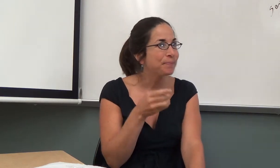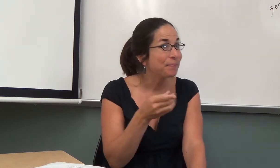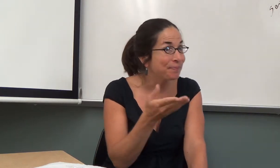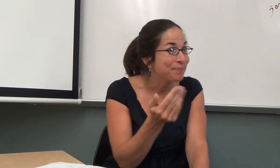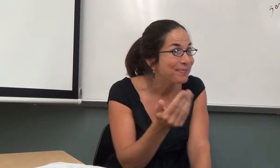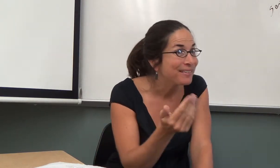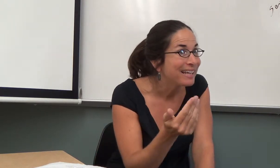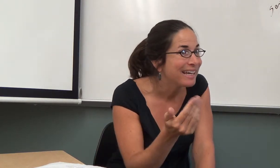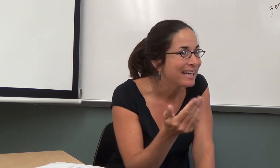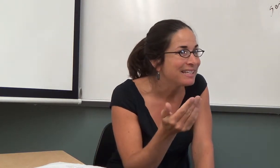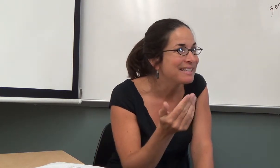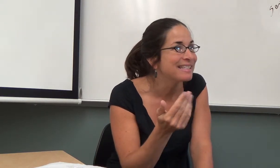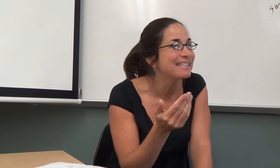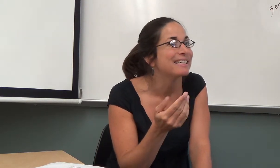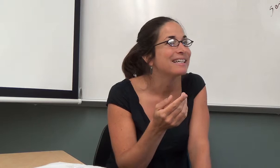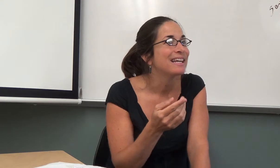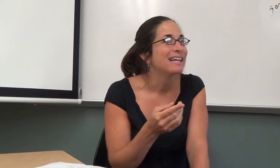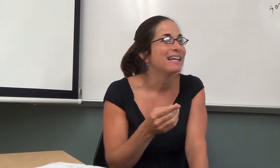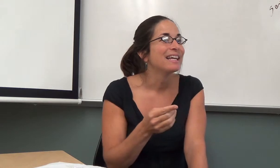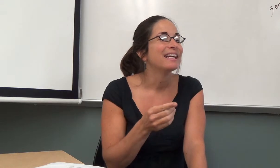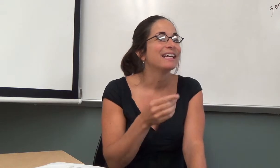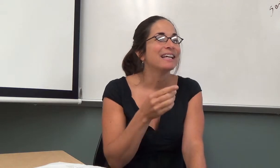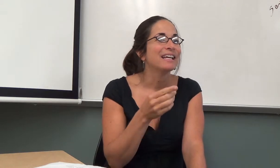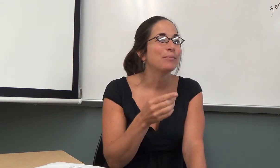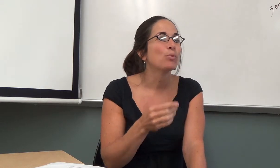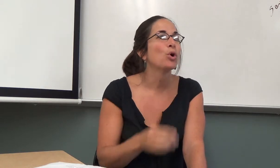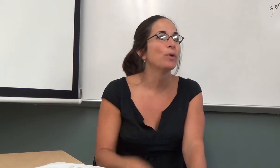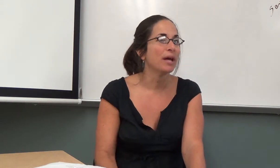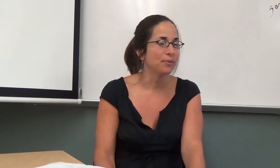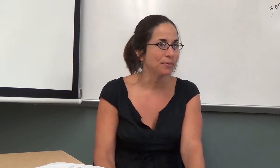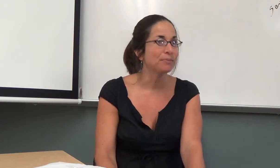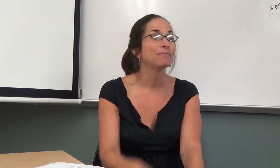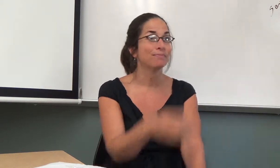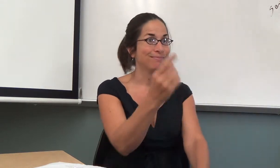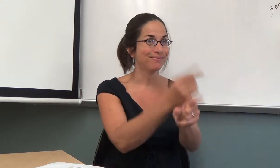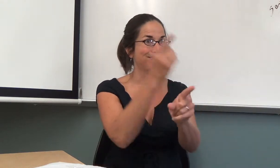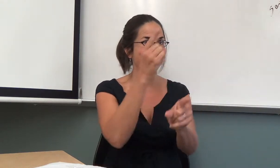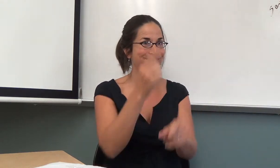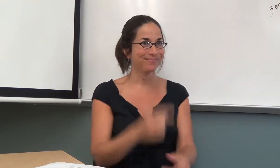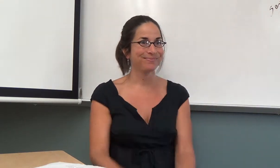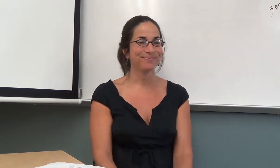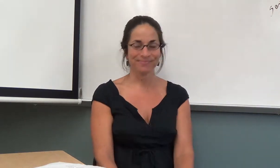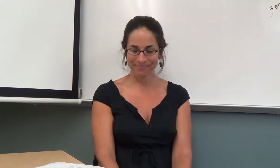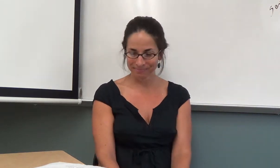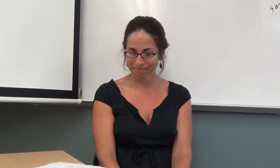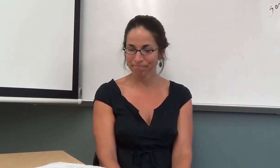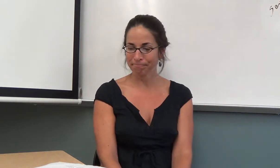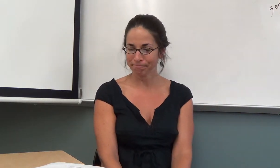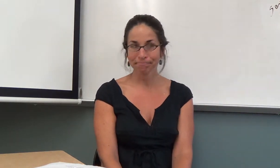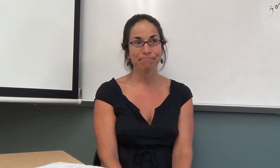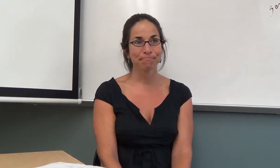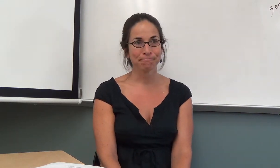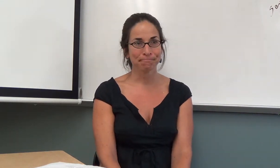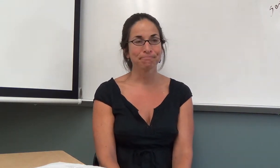is it? Yes. Yes, and it is a Pronoun. pronoun. Nice job. Well done. How